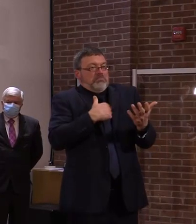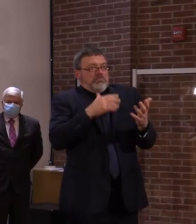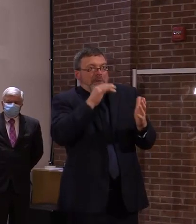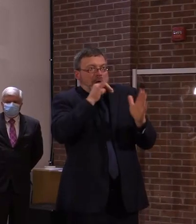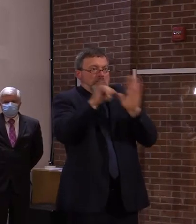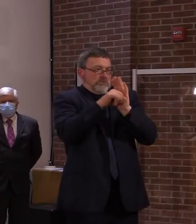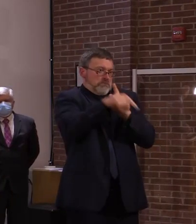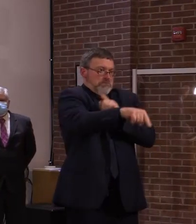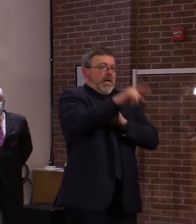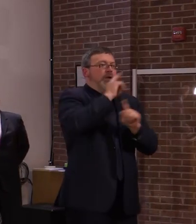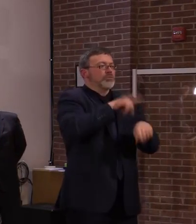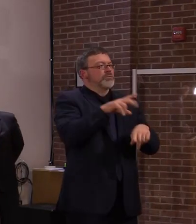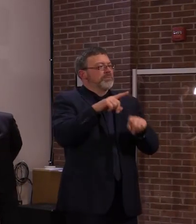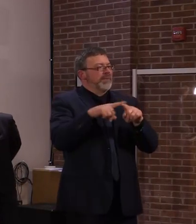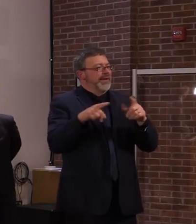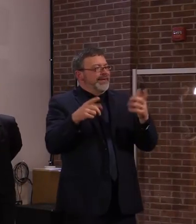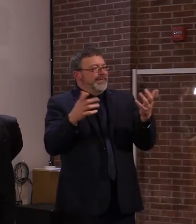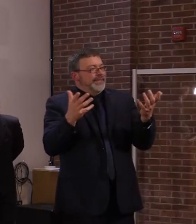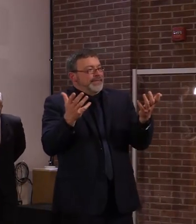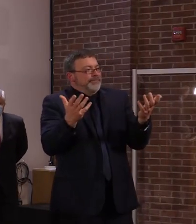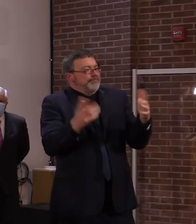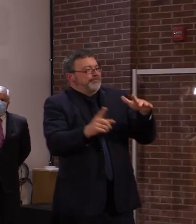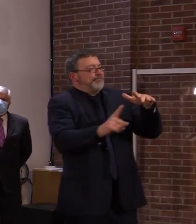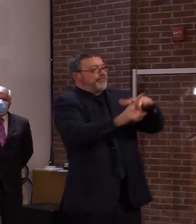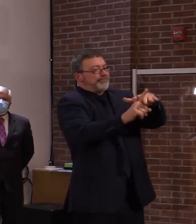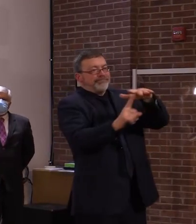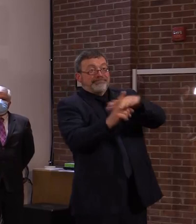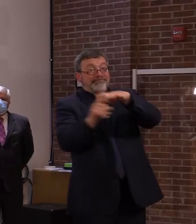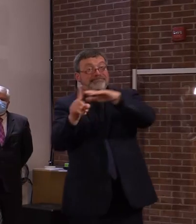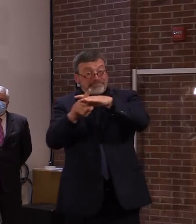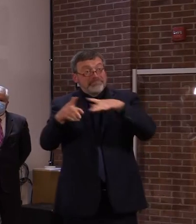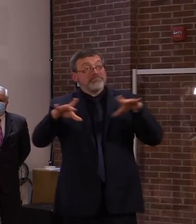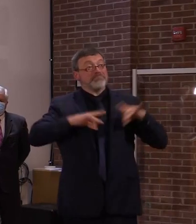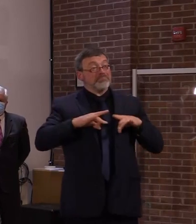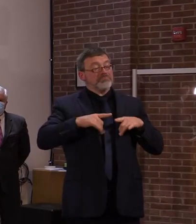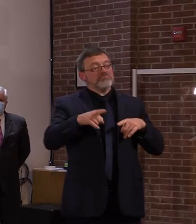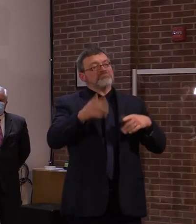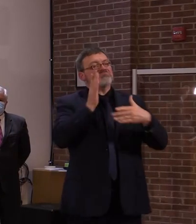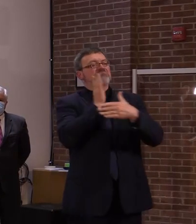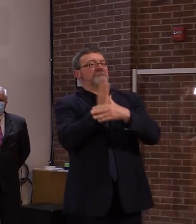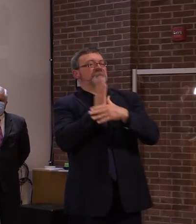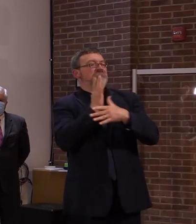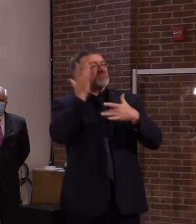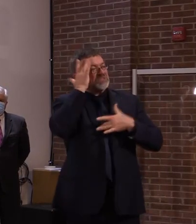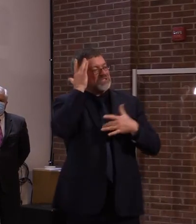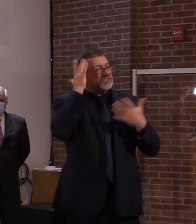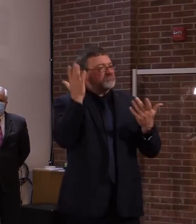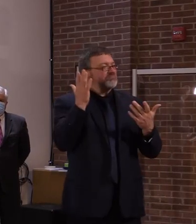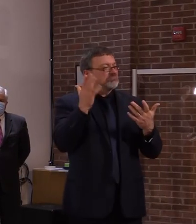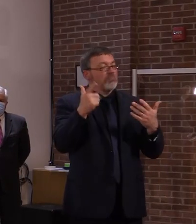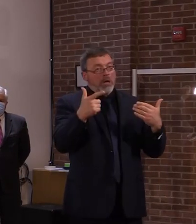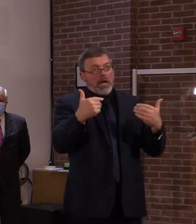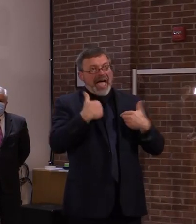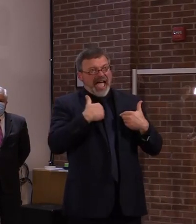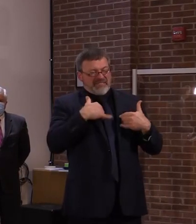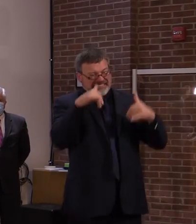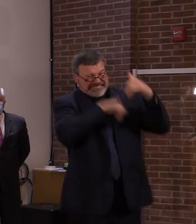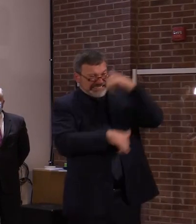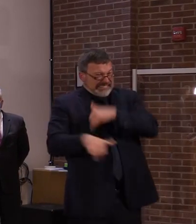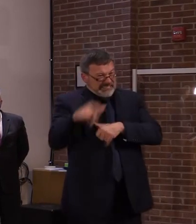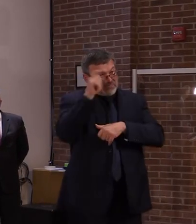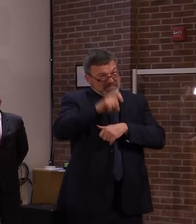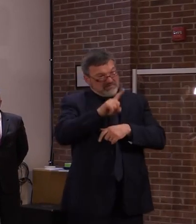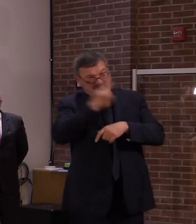very mild and not causing a great deal of distress, but still a case is a case, and it's unfortunate it